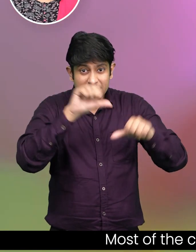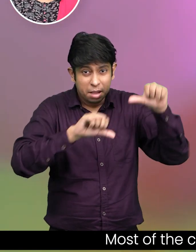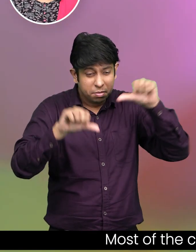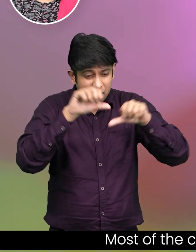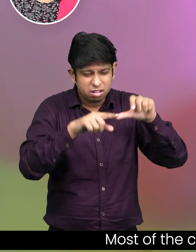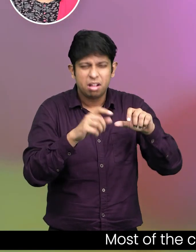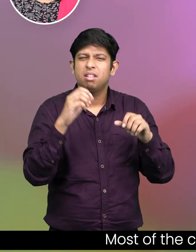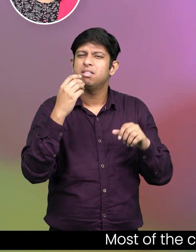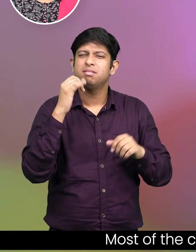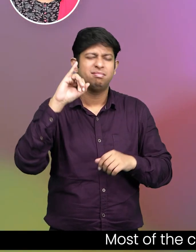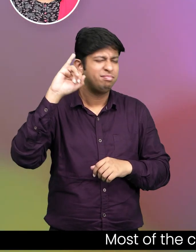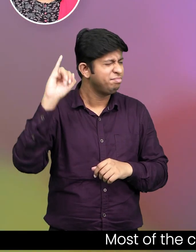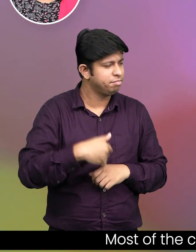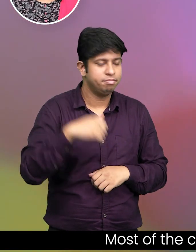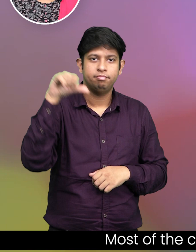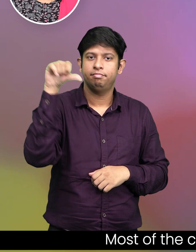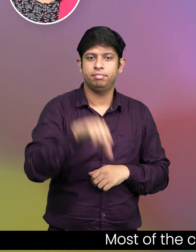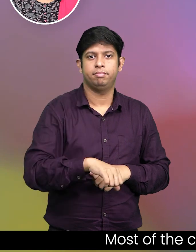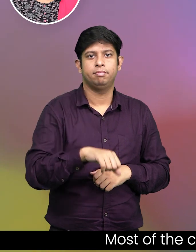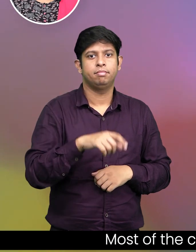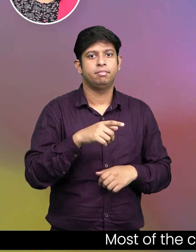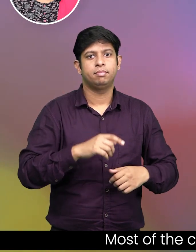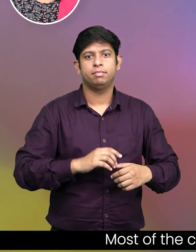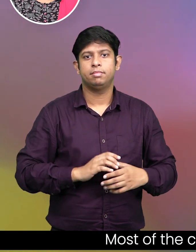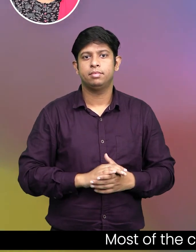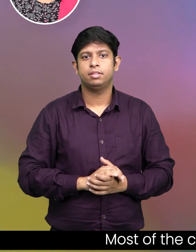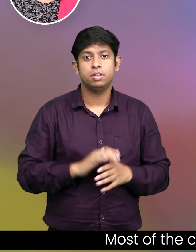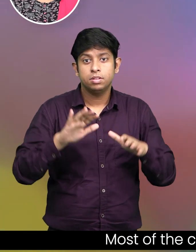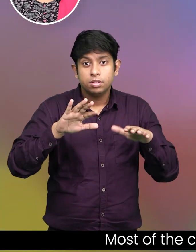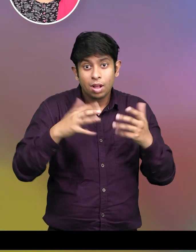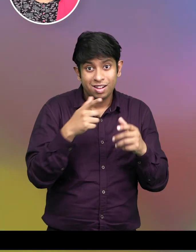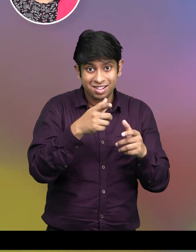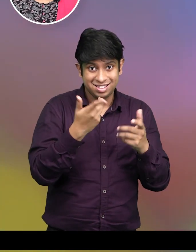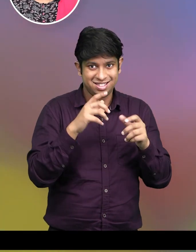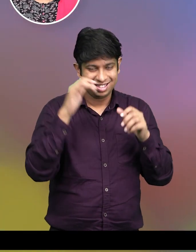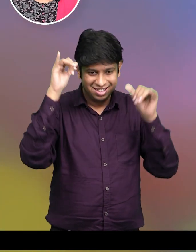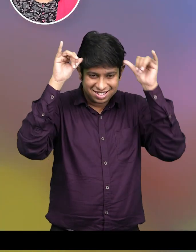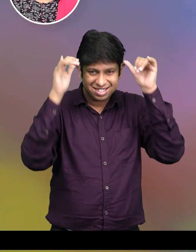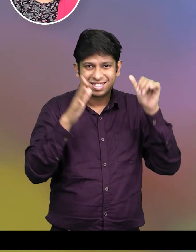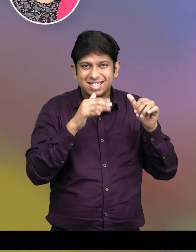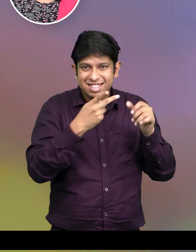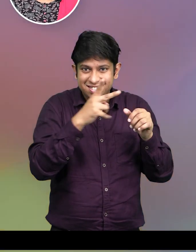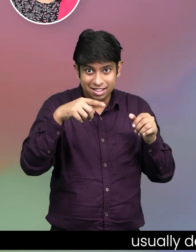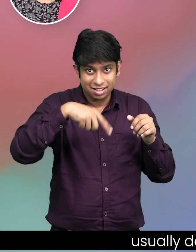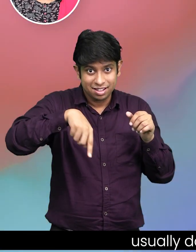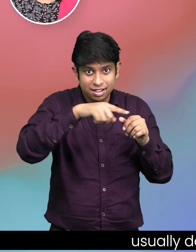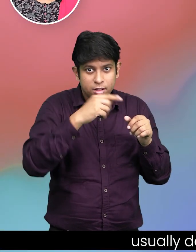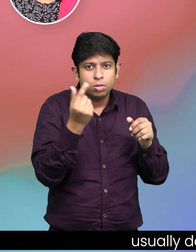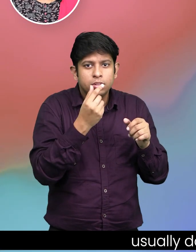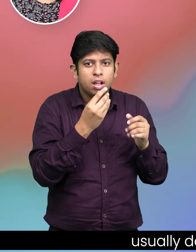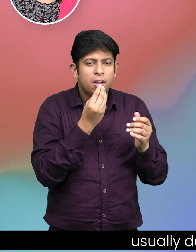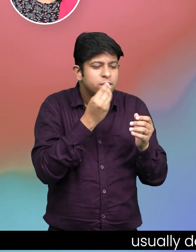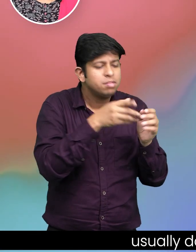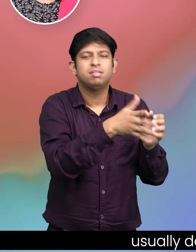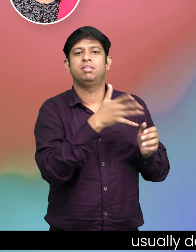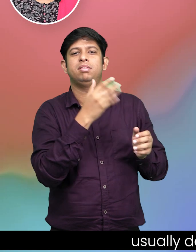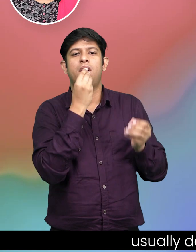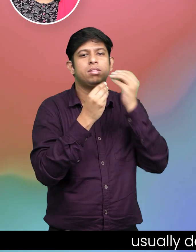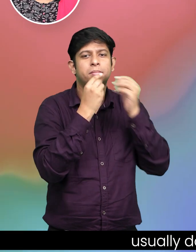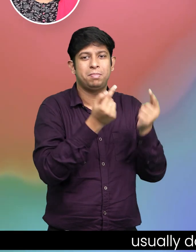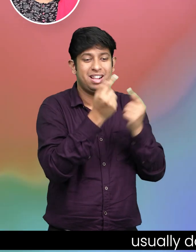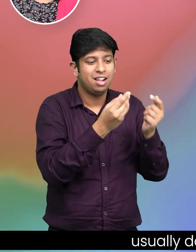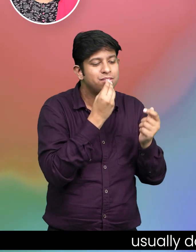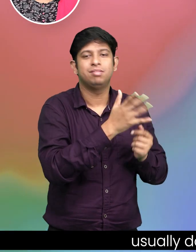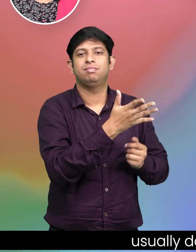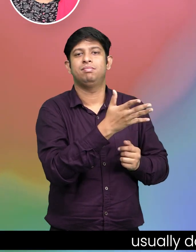Most of the chemicals are unpleasant to taste. Hence, herbivores usually do not